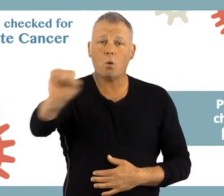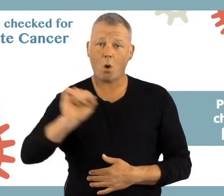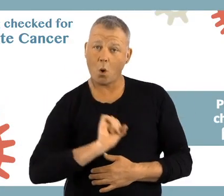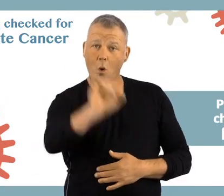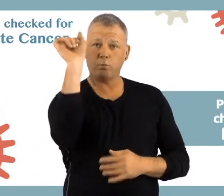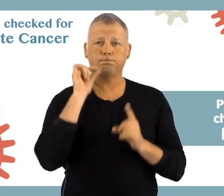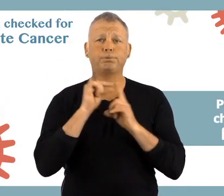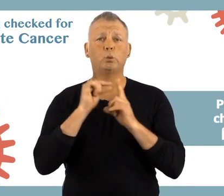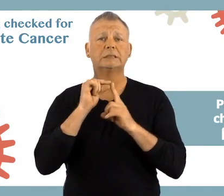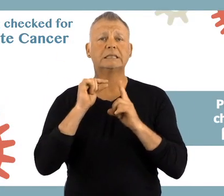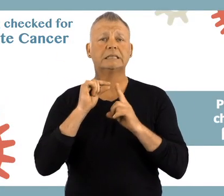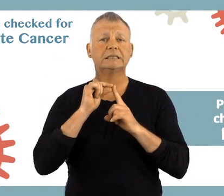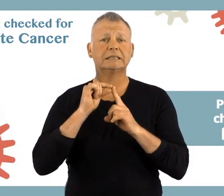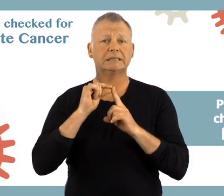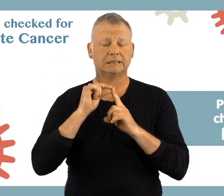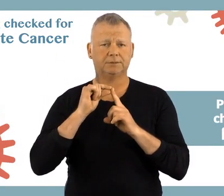Prostate checklist for men.